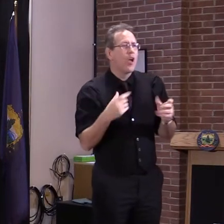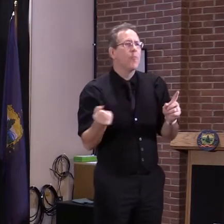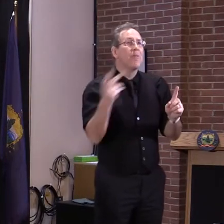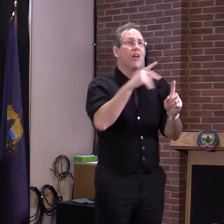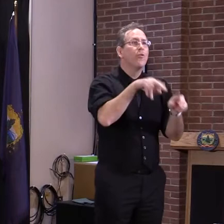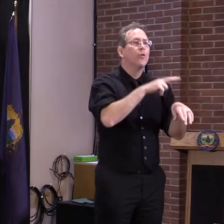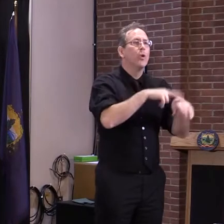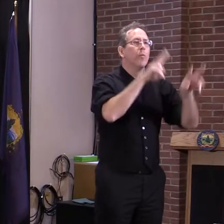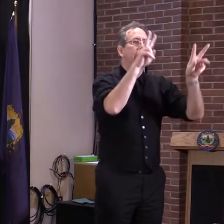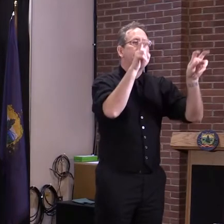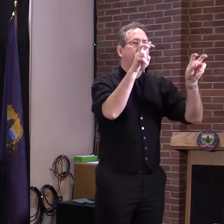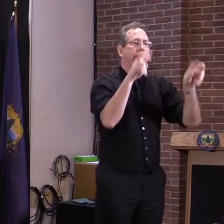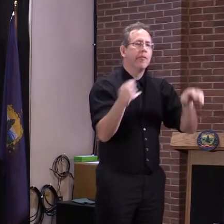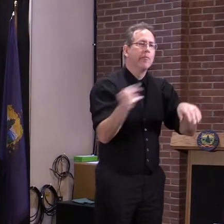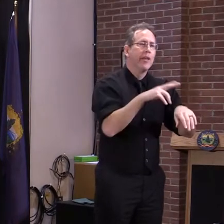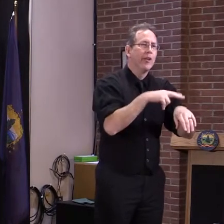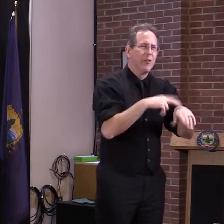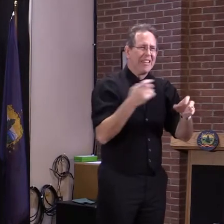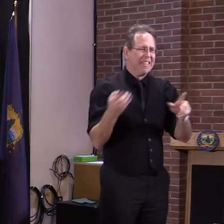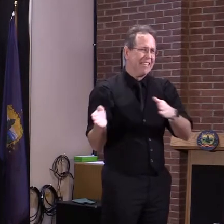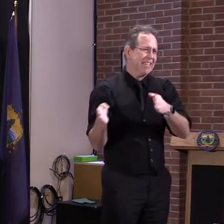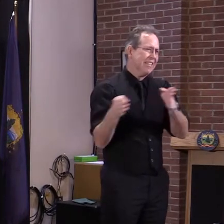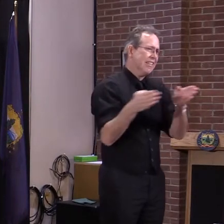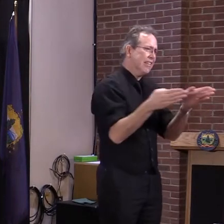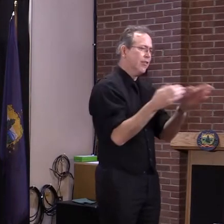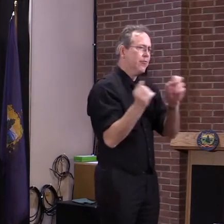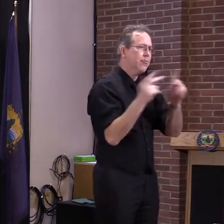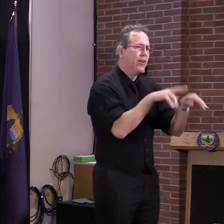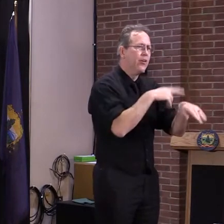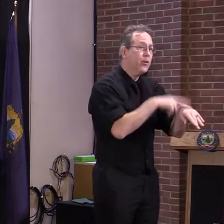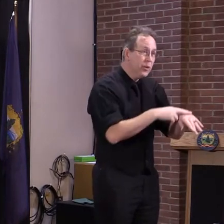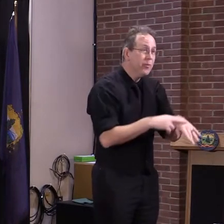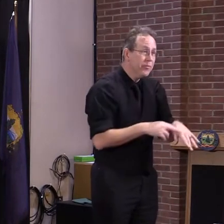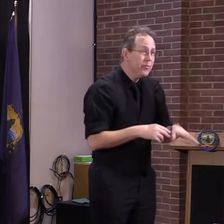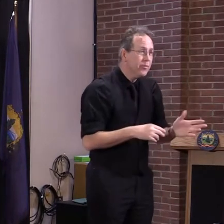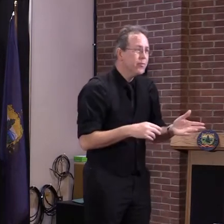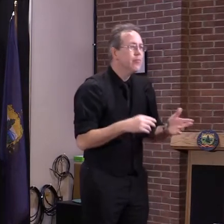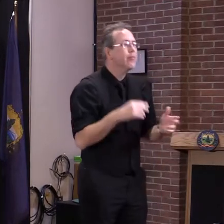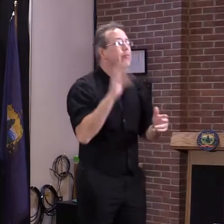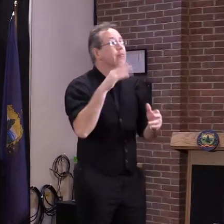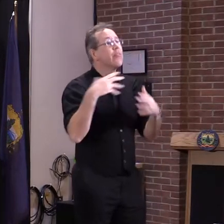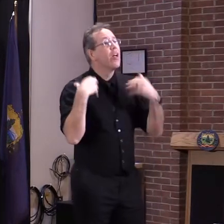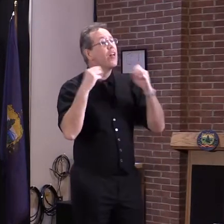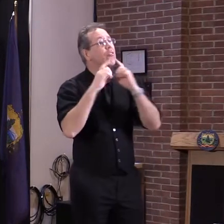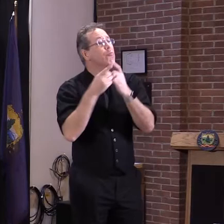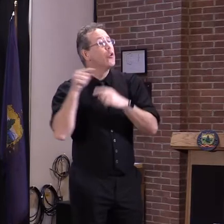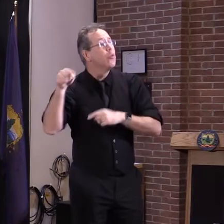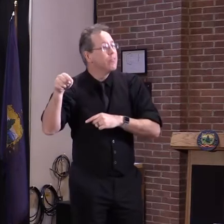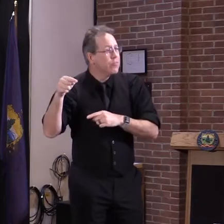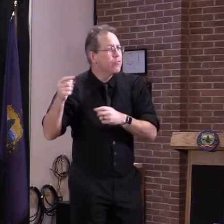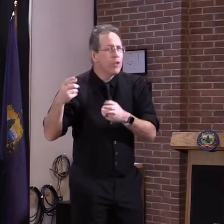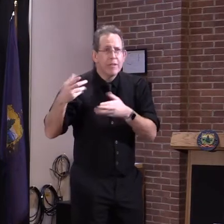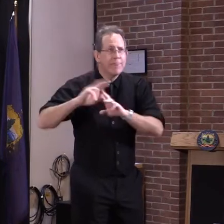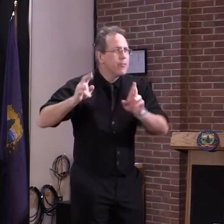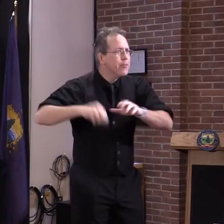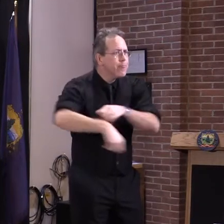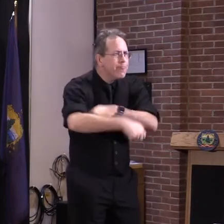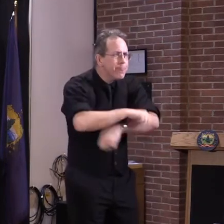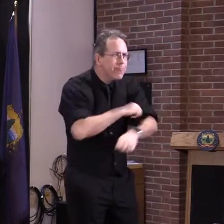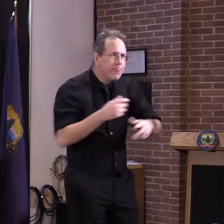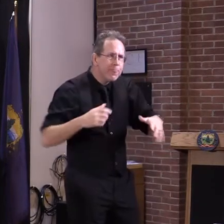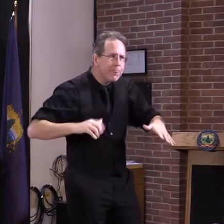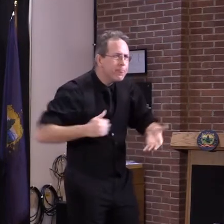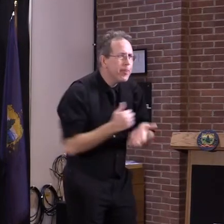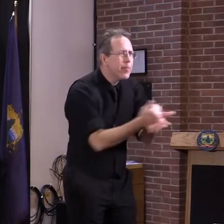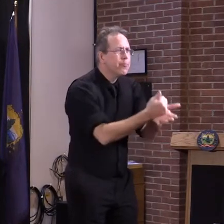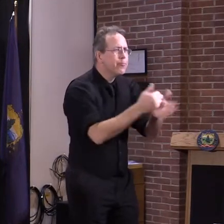and healthy. At the agency, we're now planning to make this pivot at the state level to what we termed previously